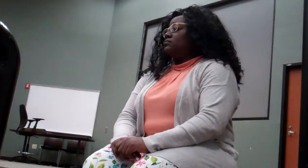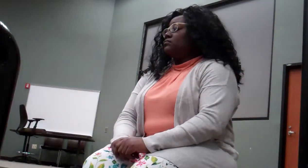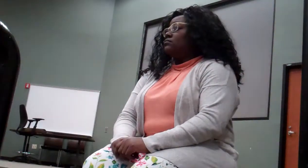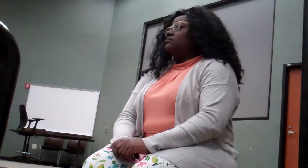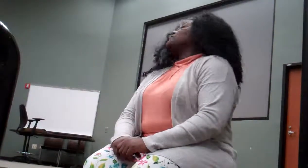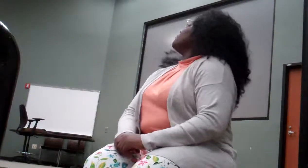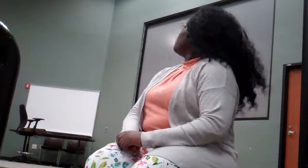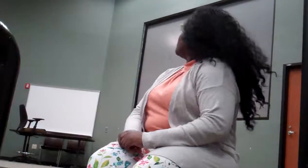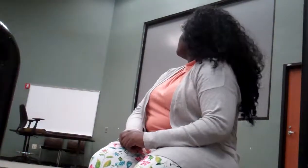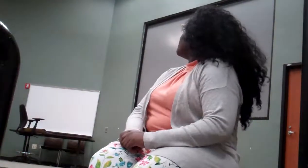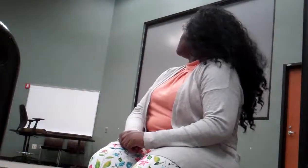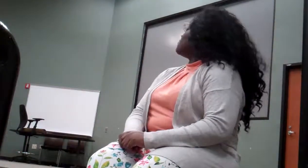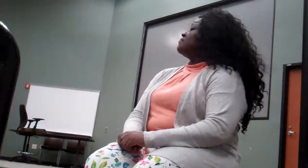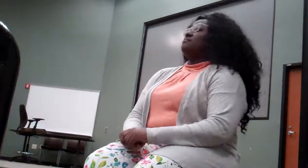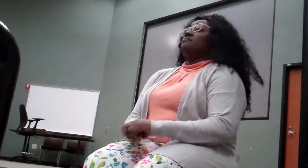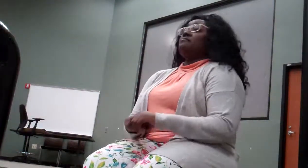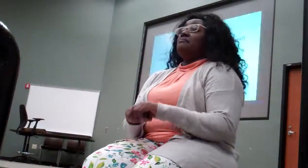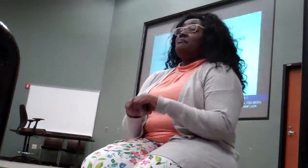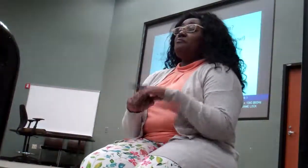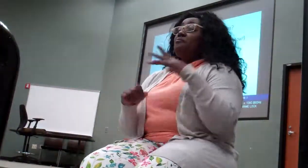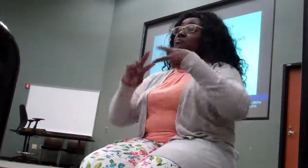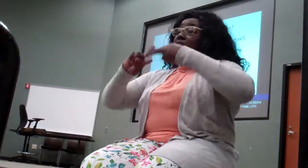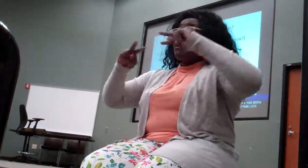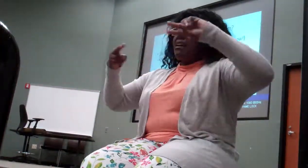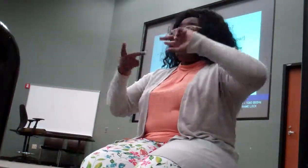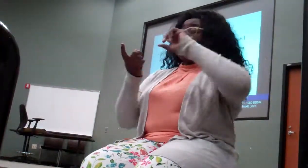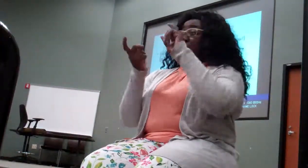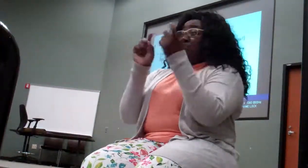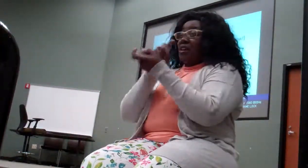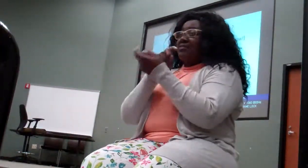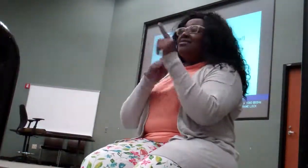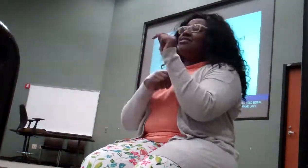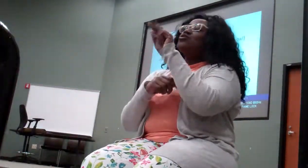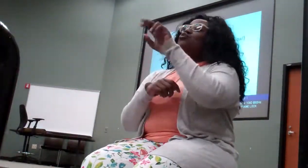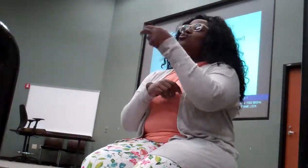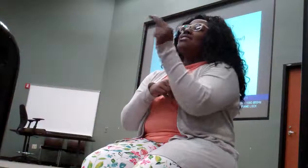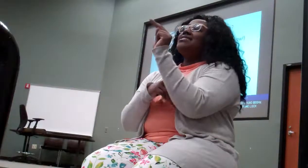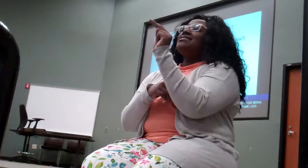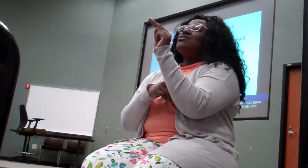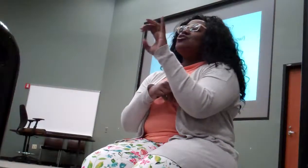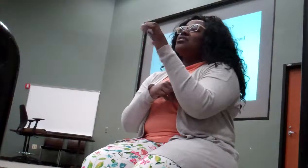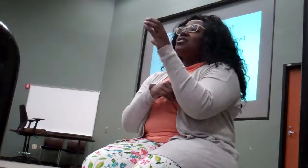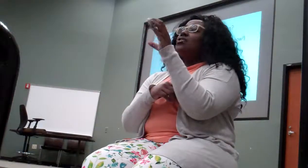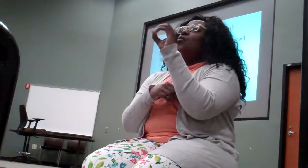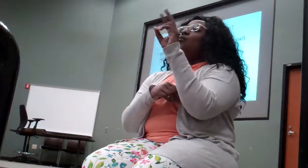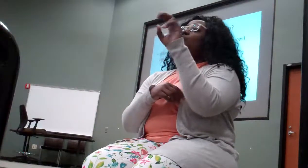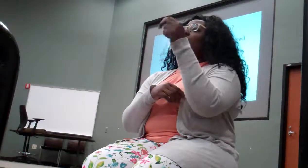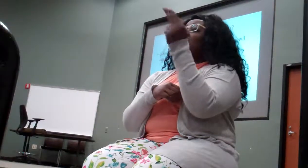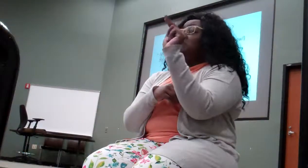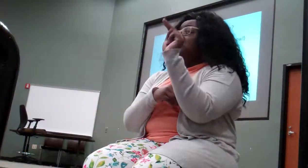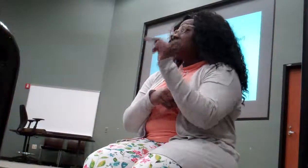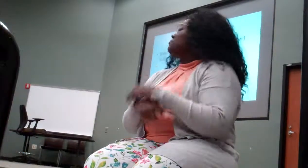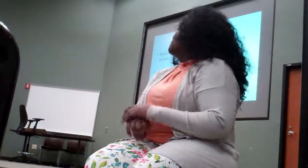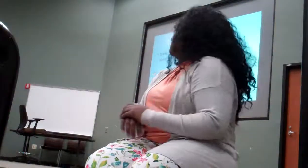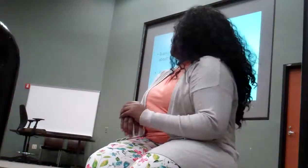That's a transgenic organism. I think it was interesting looking at some other